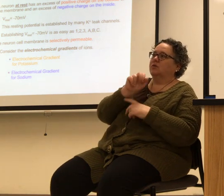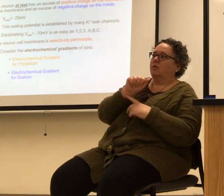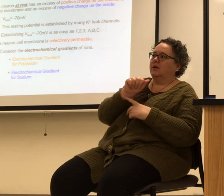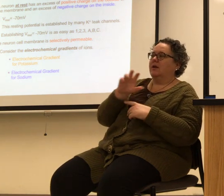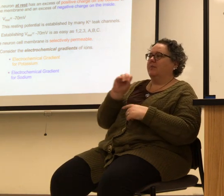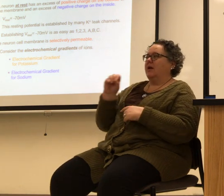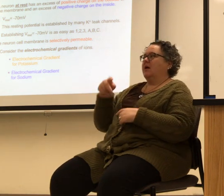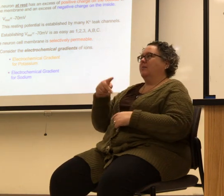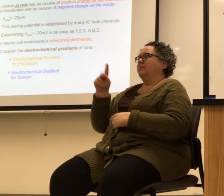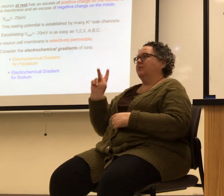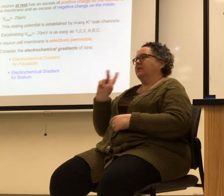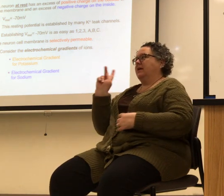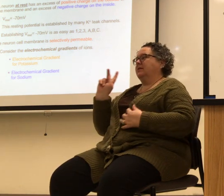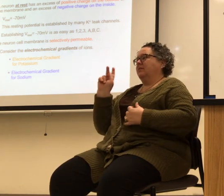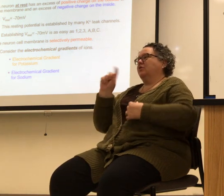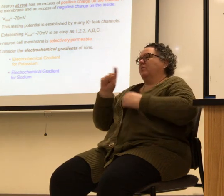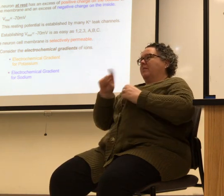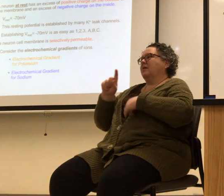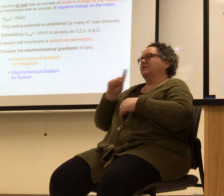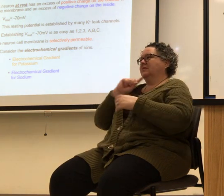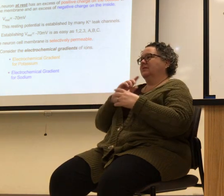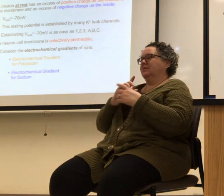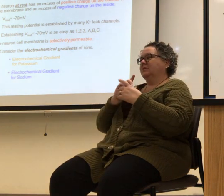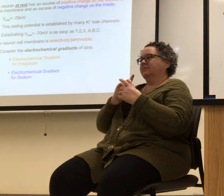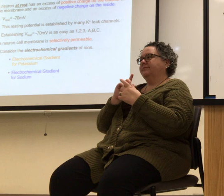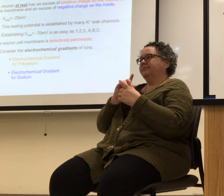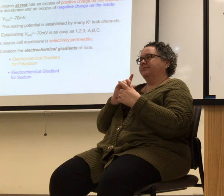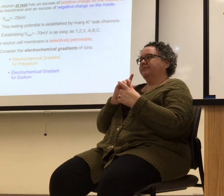leak. You must